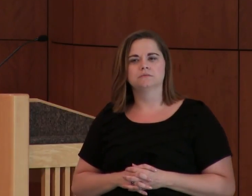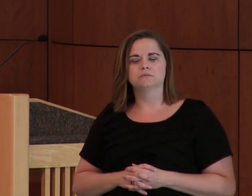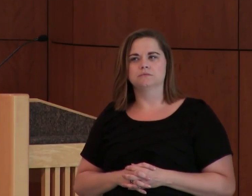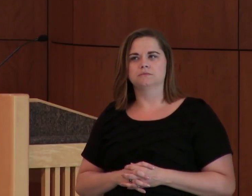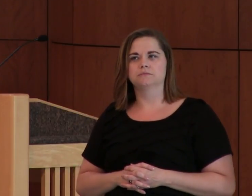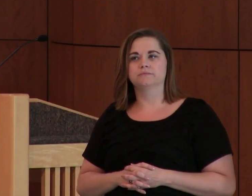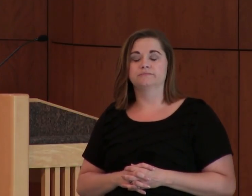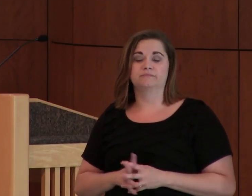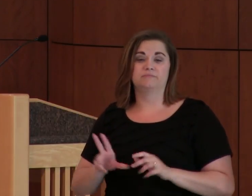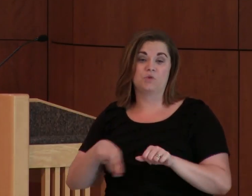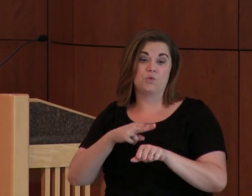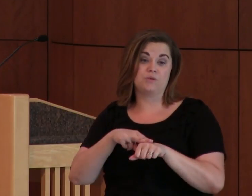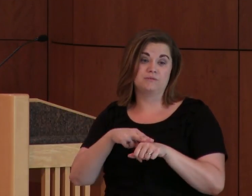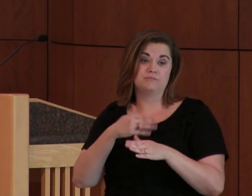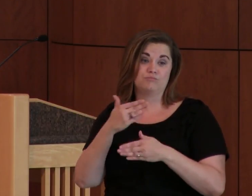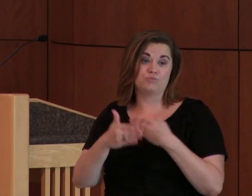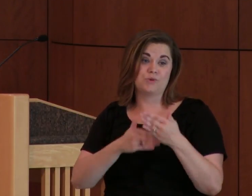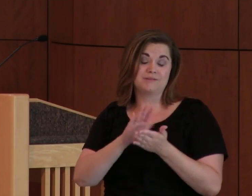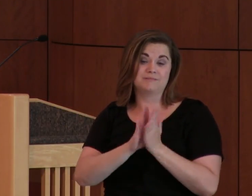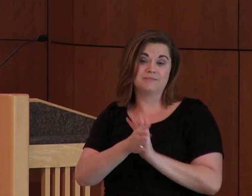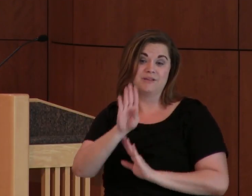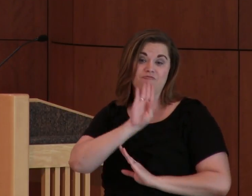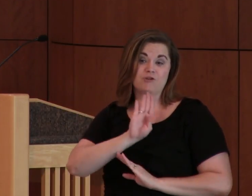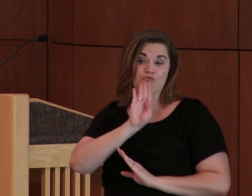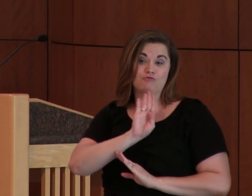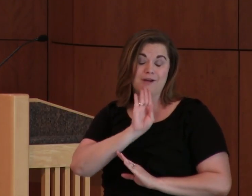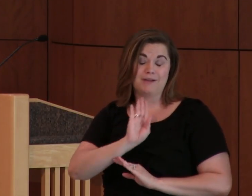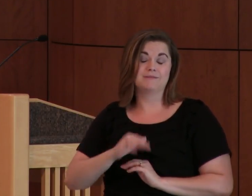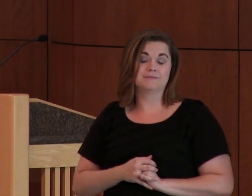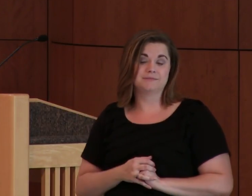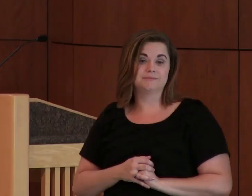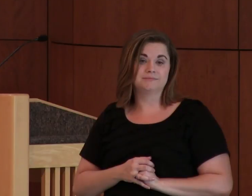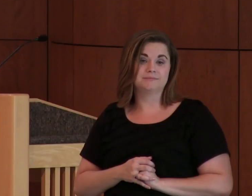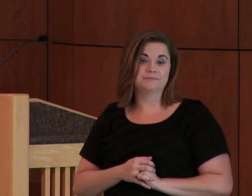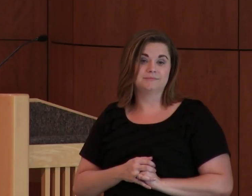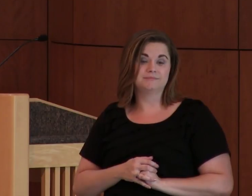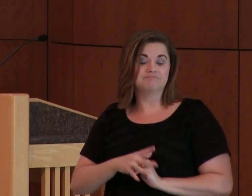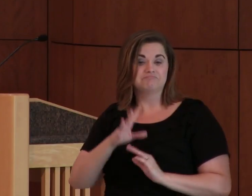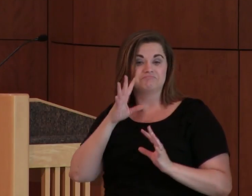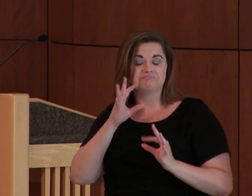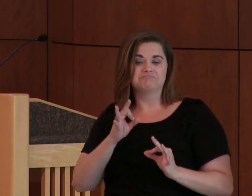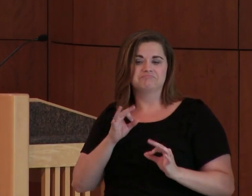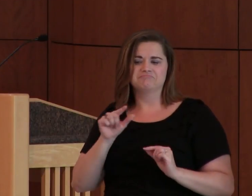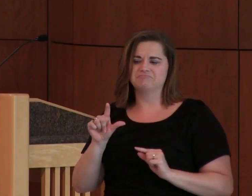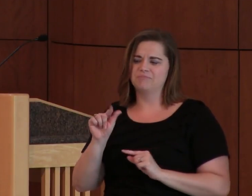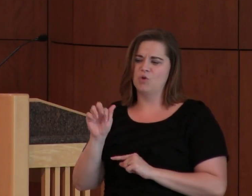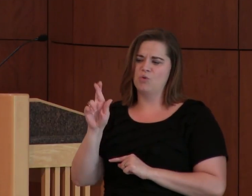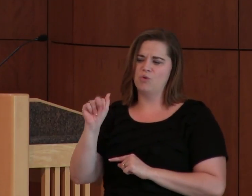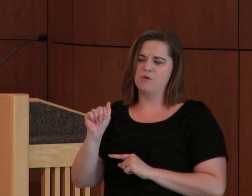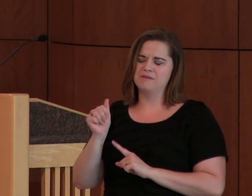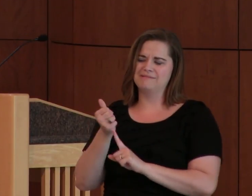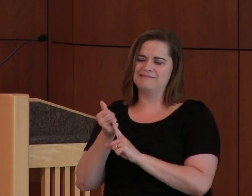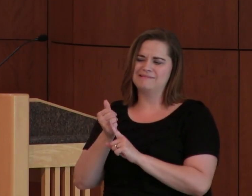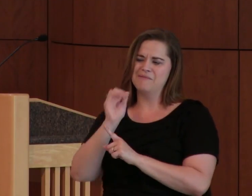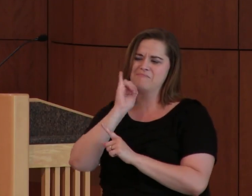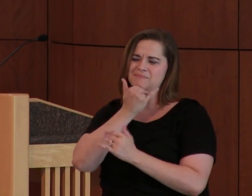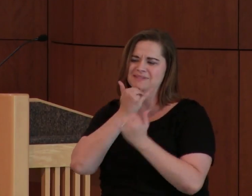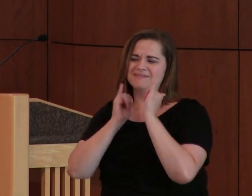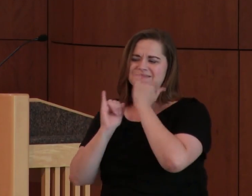Of course, this process was a little frustrating for April. She then soon discovered that Laura still made all of the same mistakes, that at every